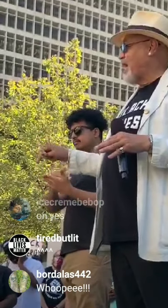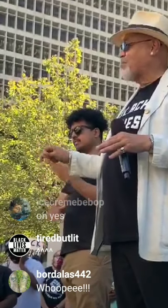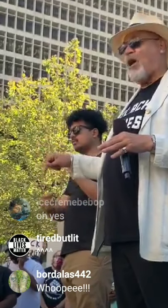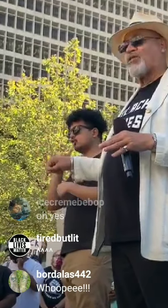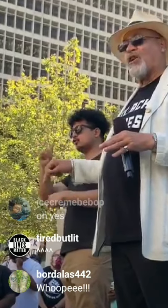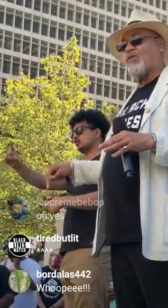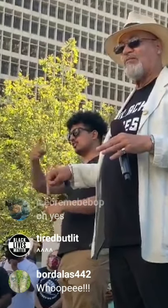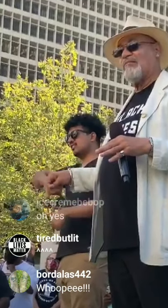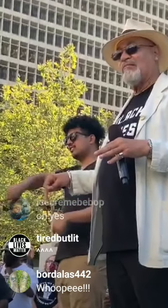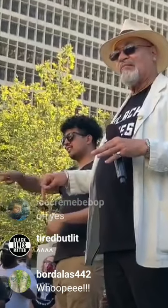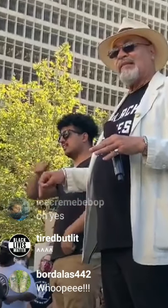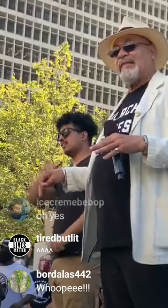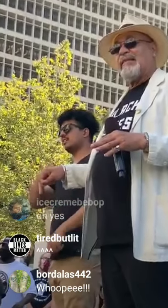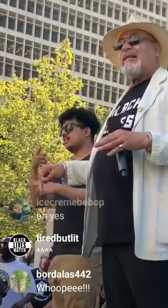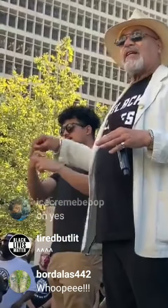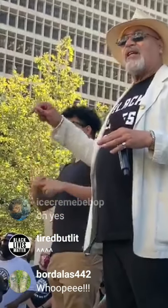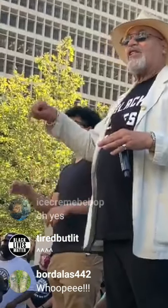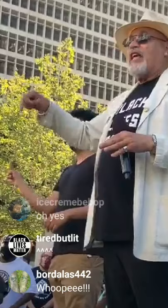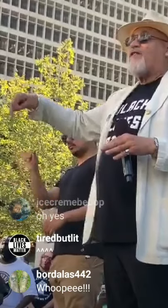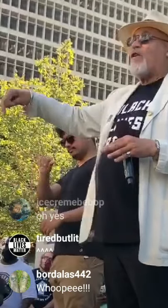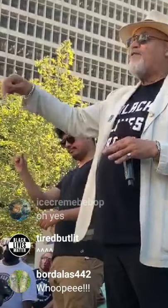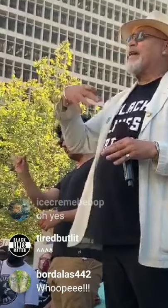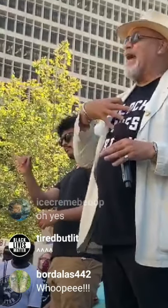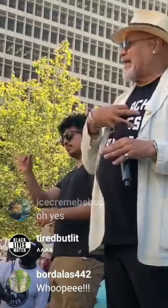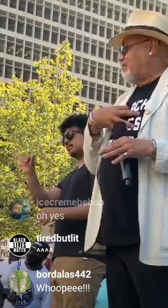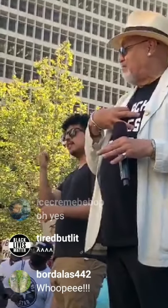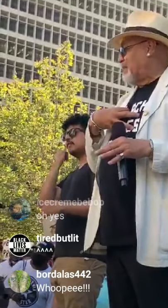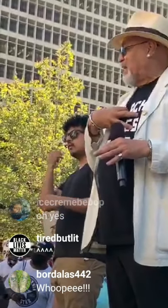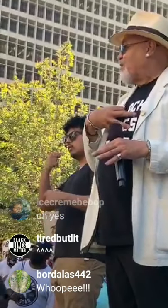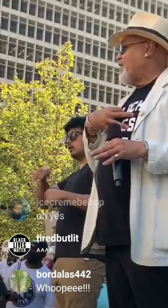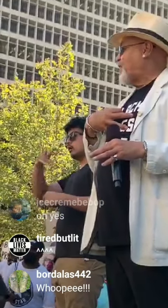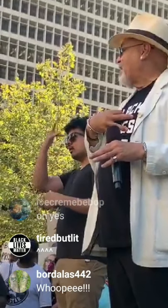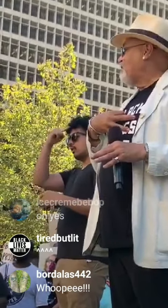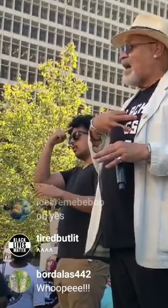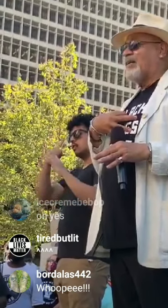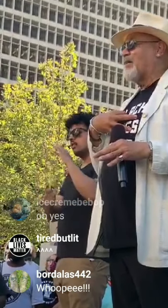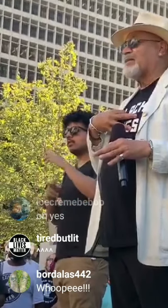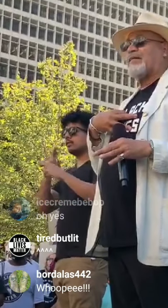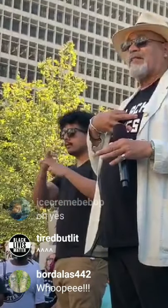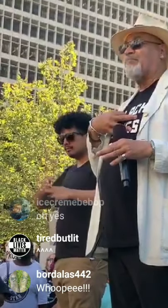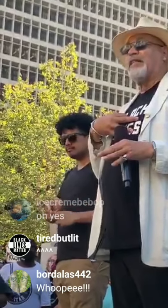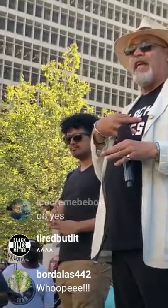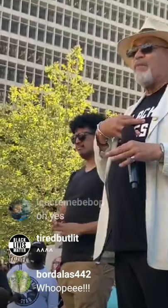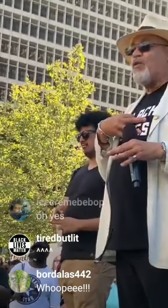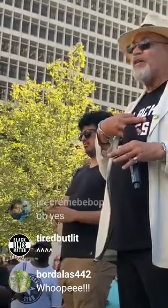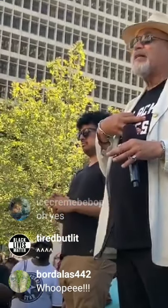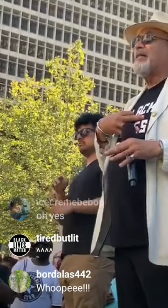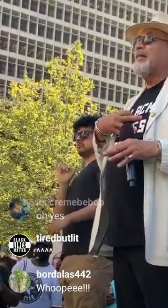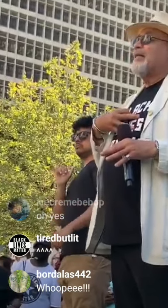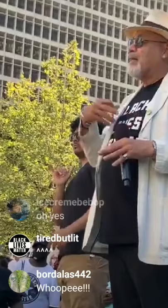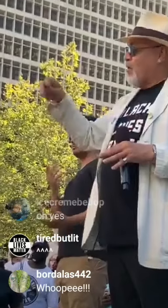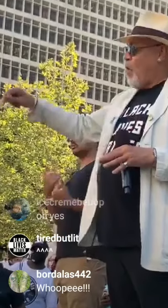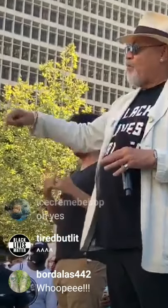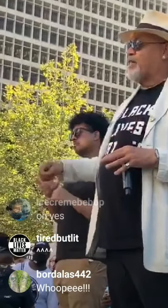you see those names also. Because if we forget them, if we think, wow, that was something, and keep